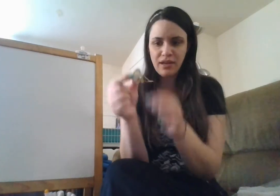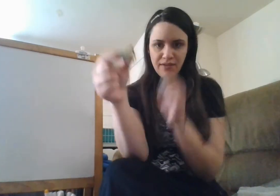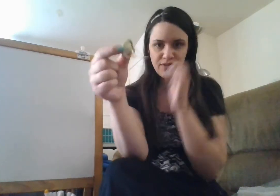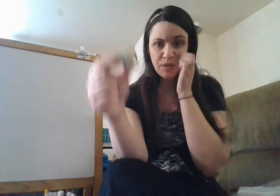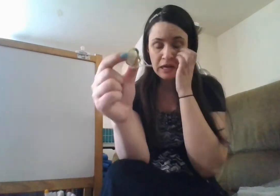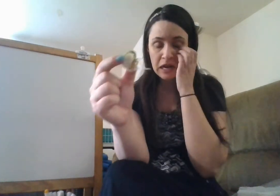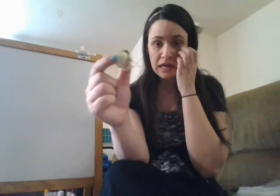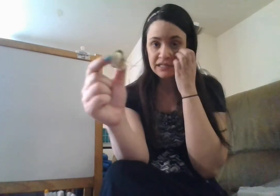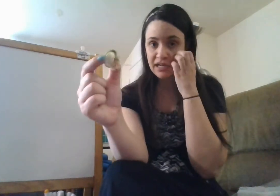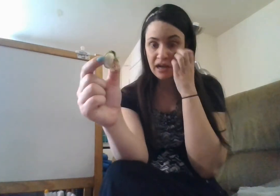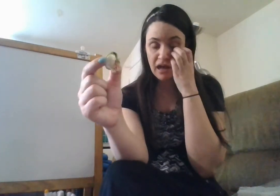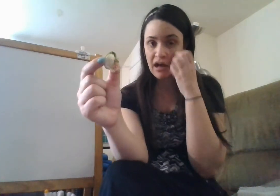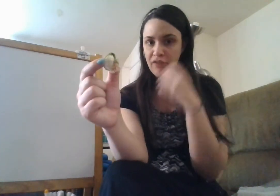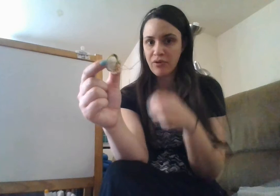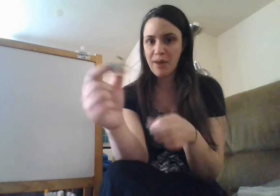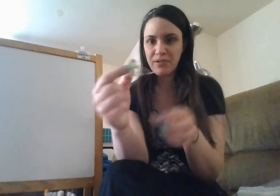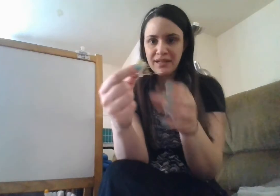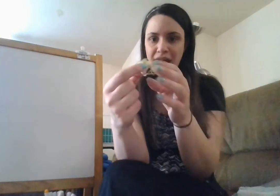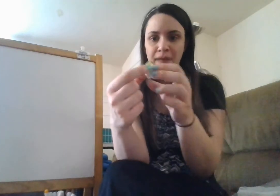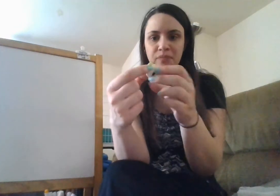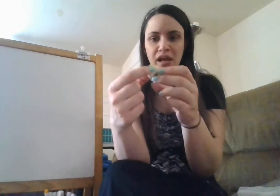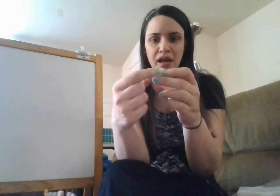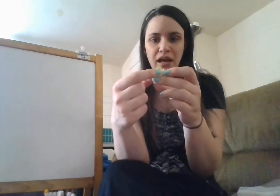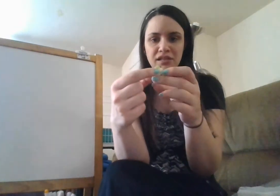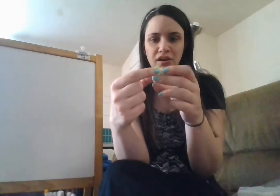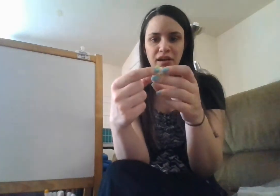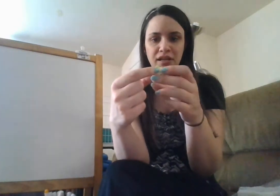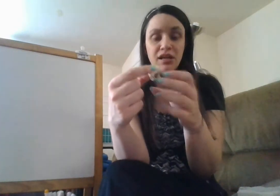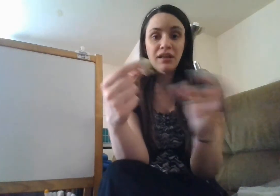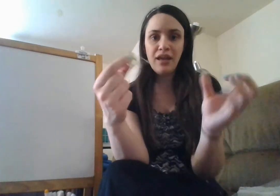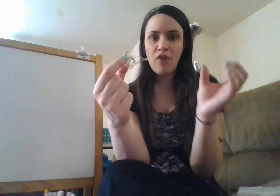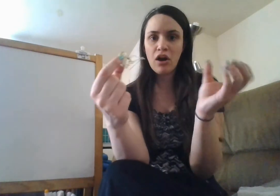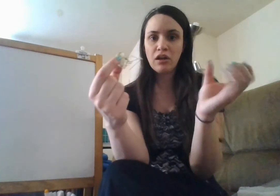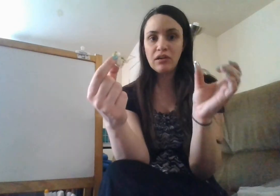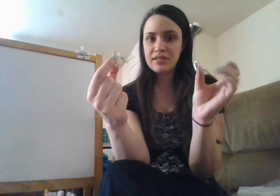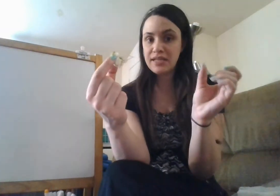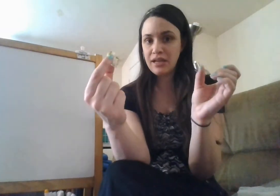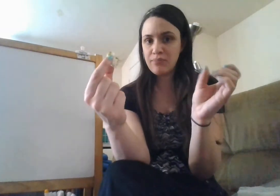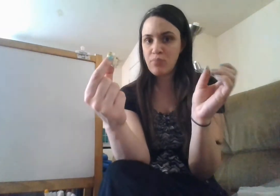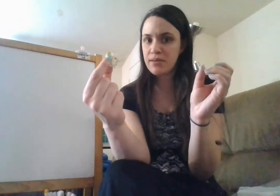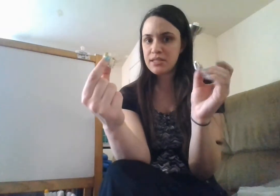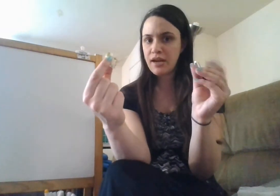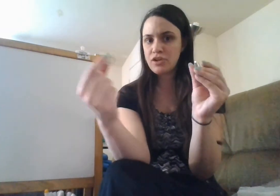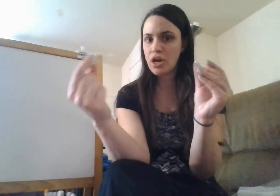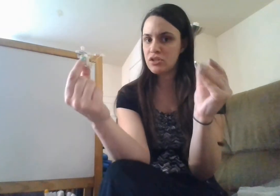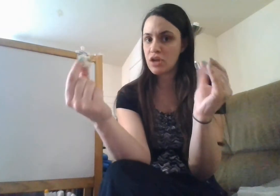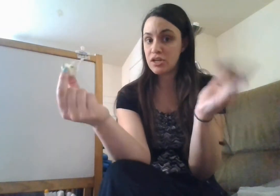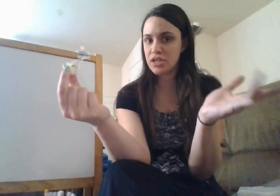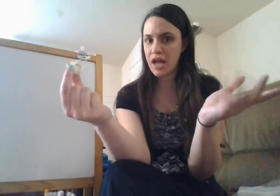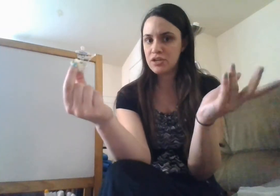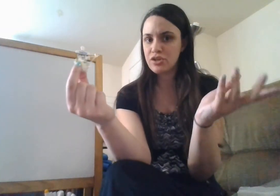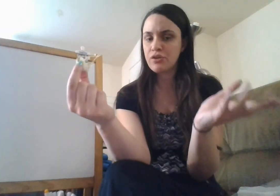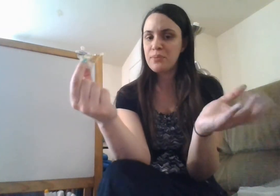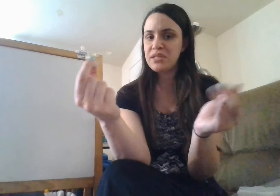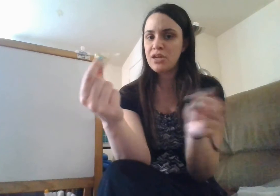gives you a pretty good idea of where our plant's at. It's starting to leave our little seedling baby stage and starting to get into the grown-up stage where